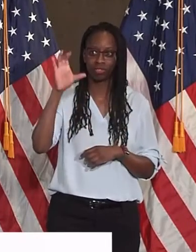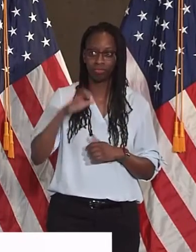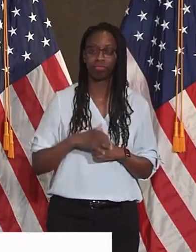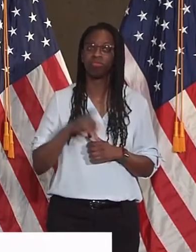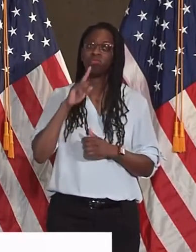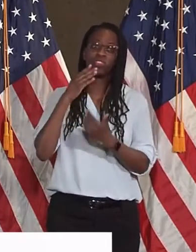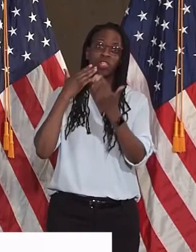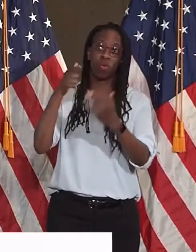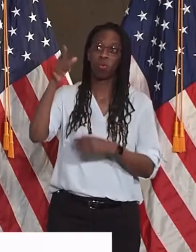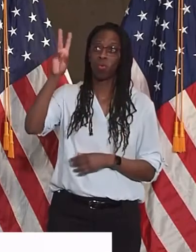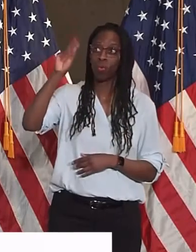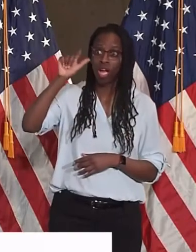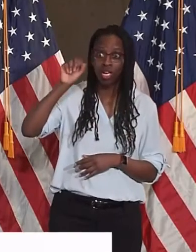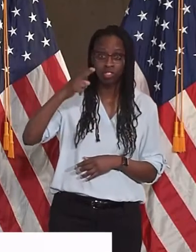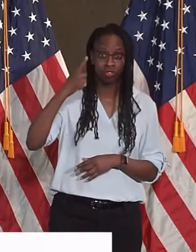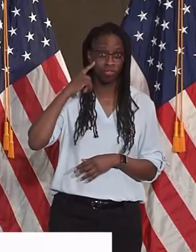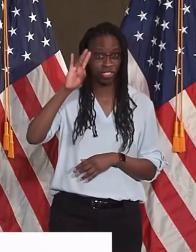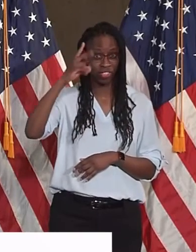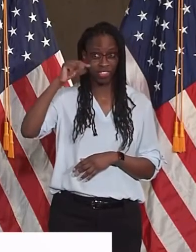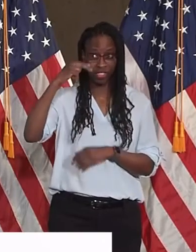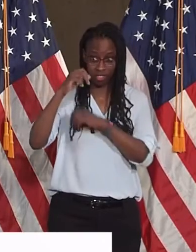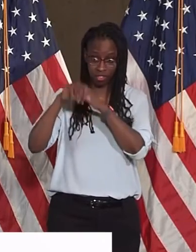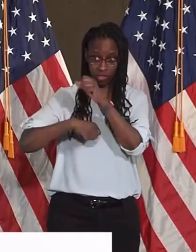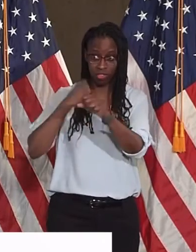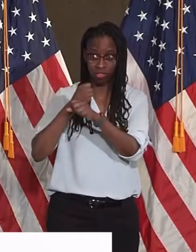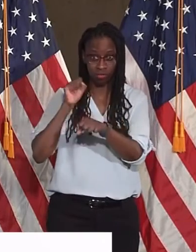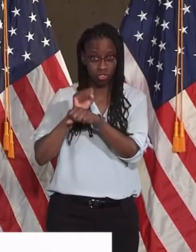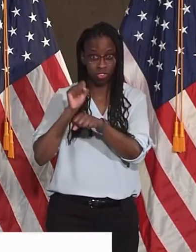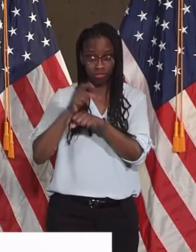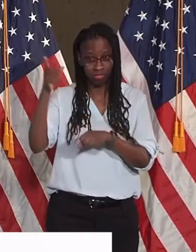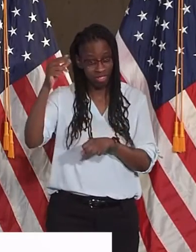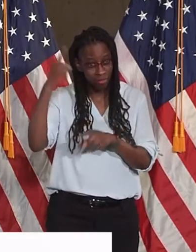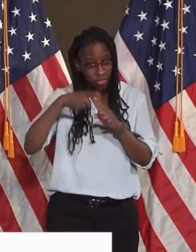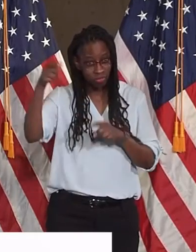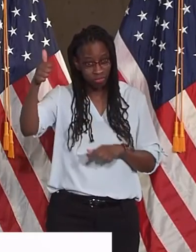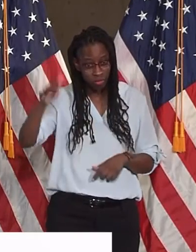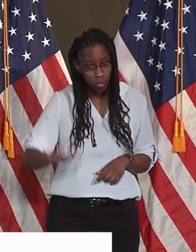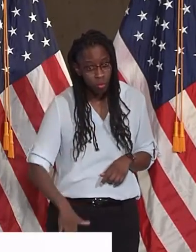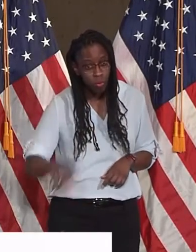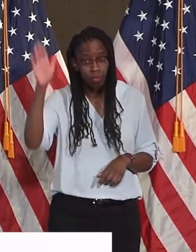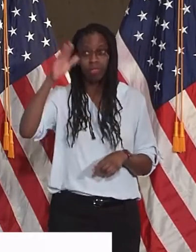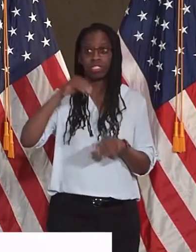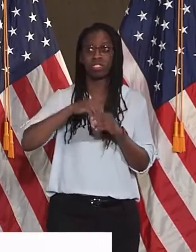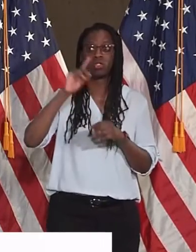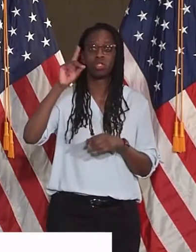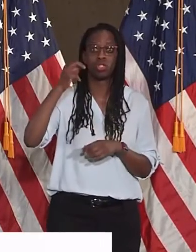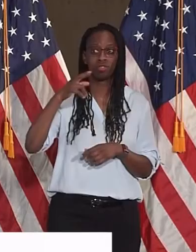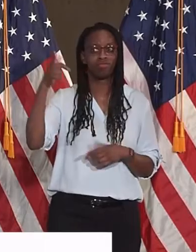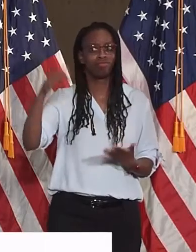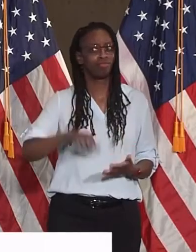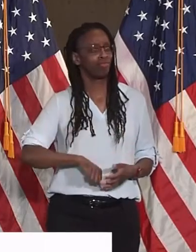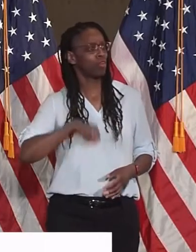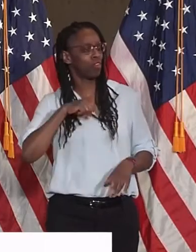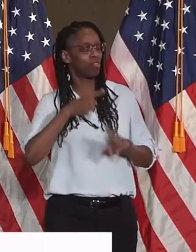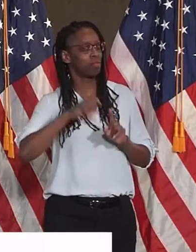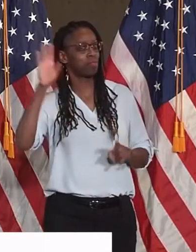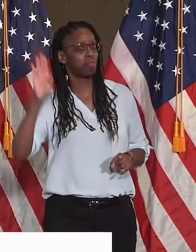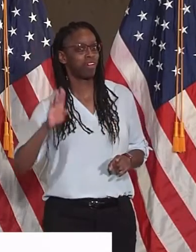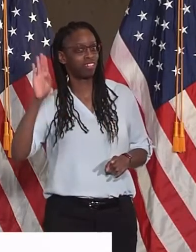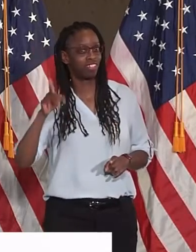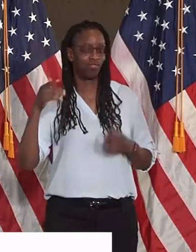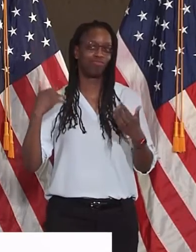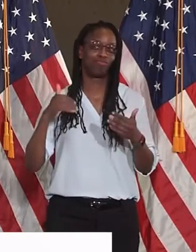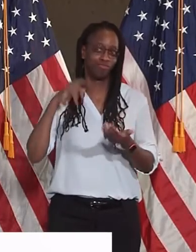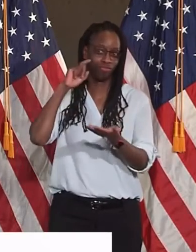of Dorchester, your achievement makes us all proud. Working people across our country could not have a more